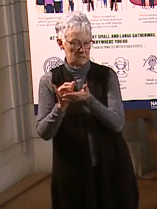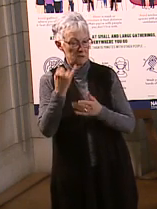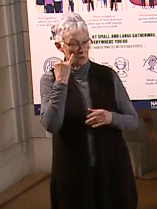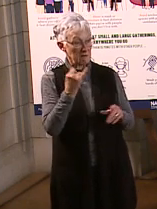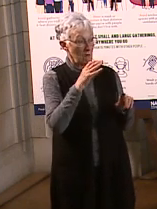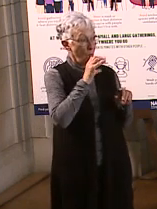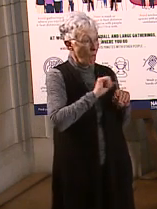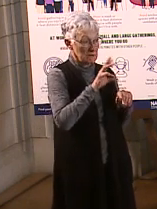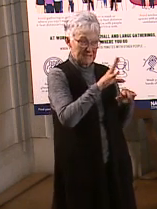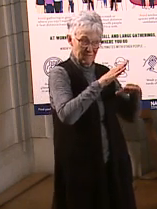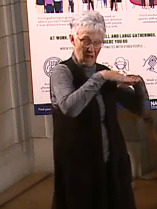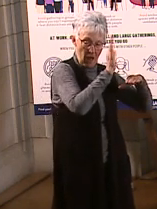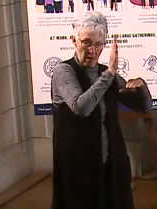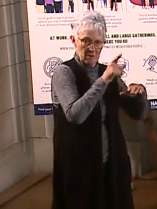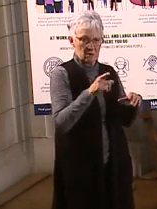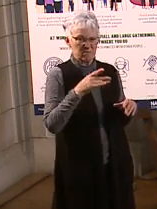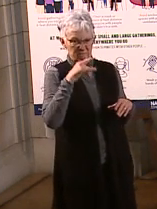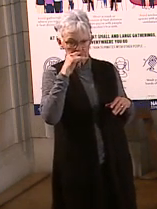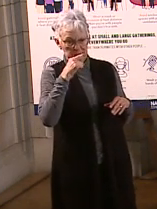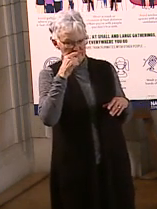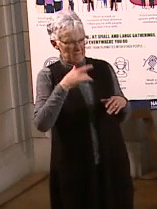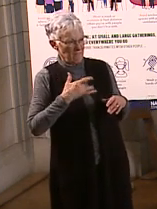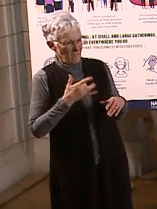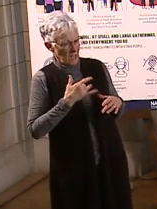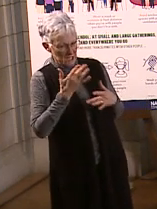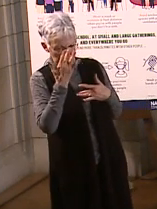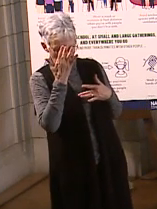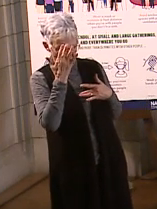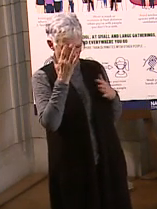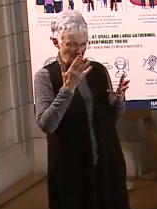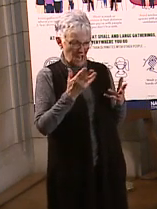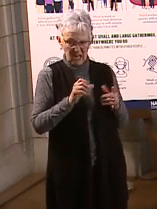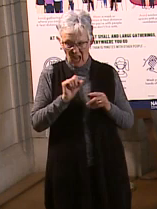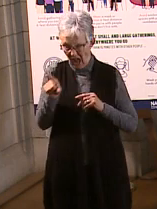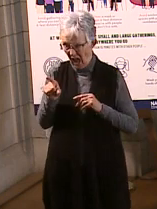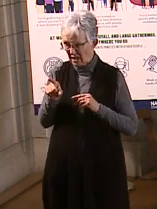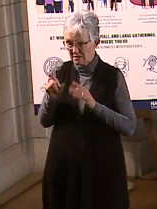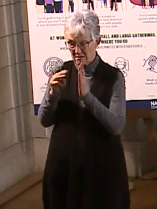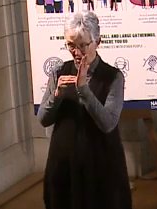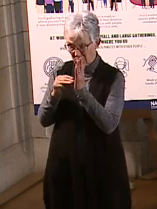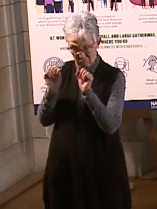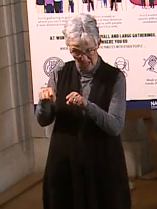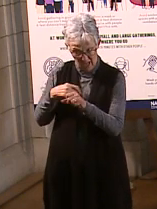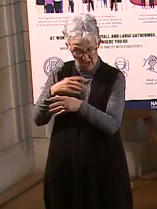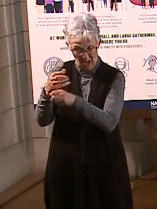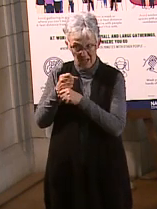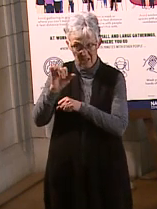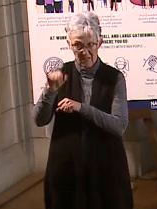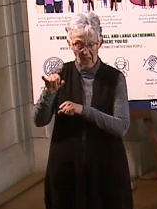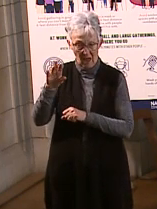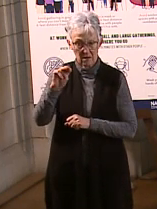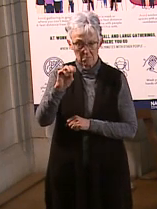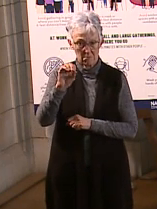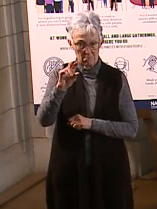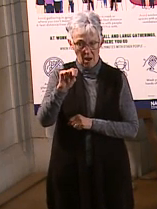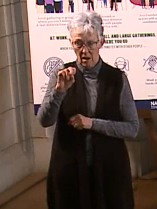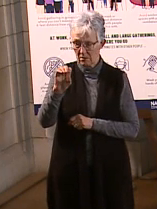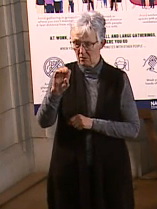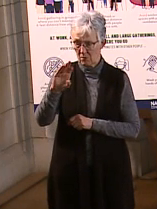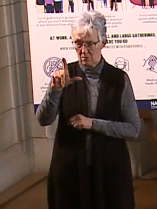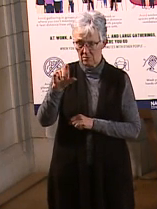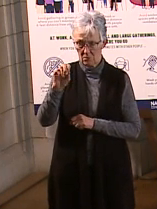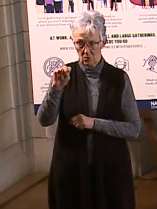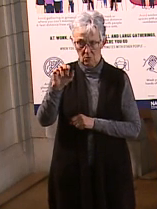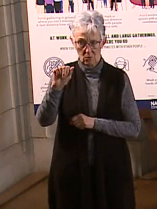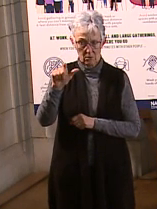years and older and you get that sniffle, please talk to your doctor about getting it. This is something that has really helped people fight the virus, especially